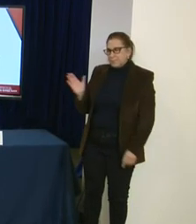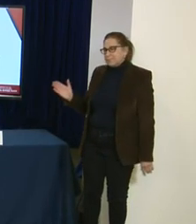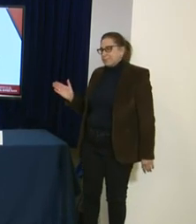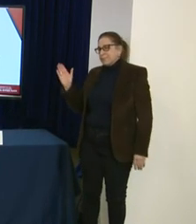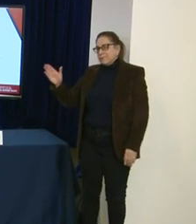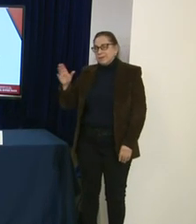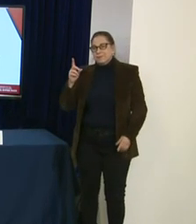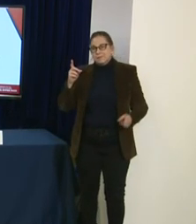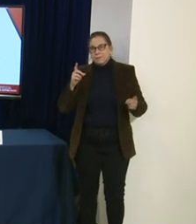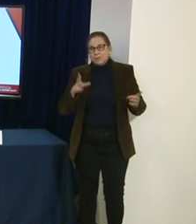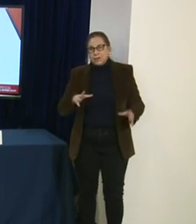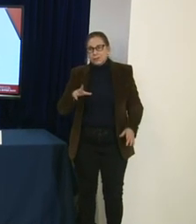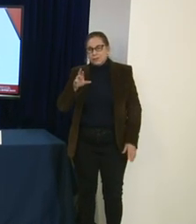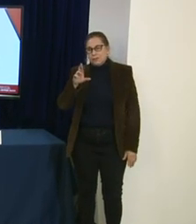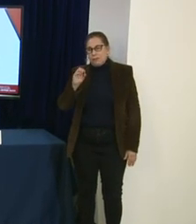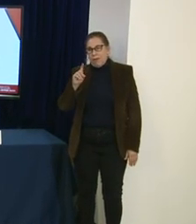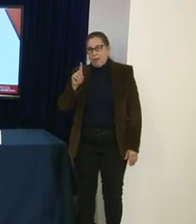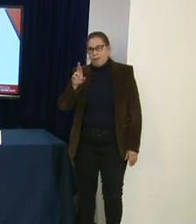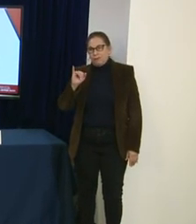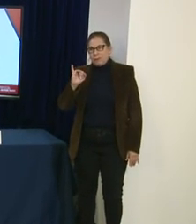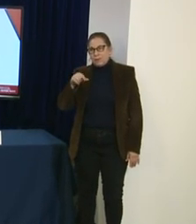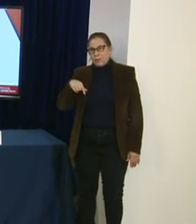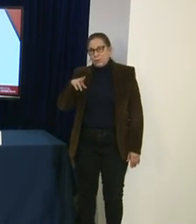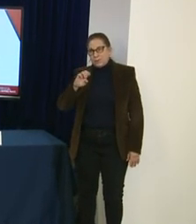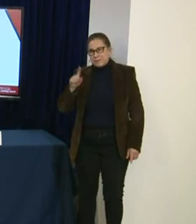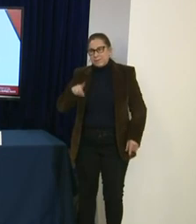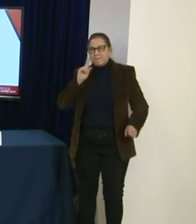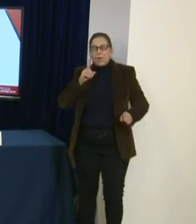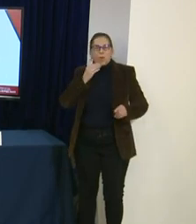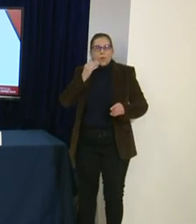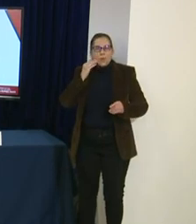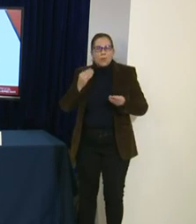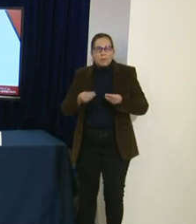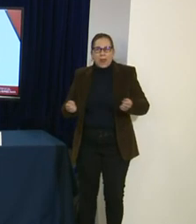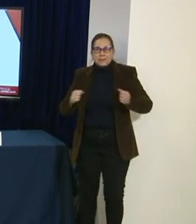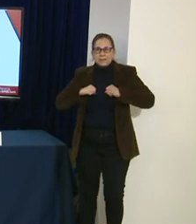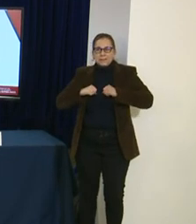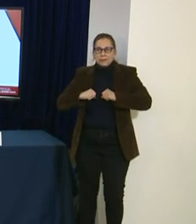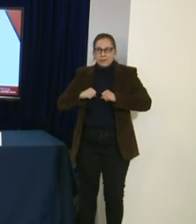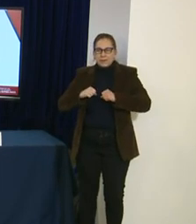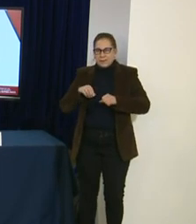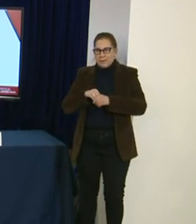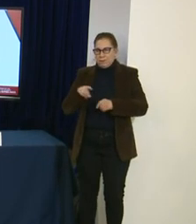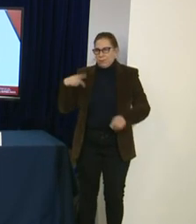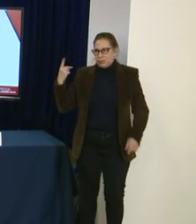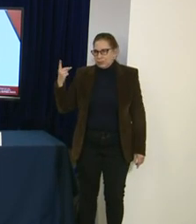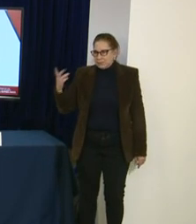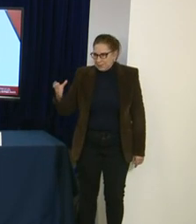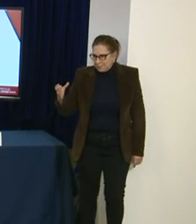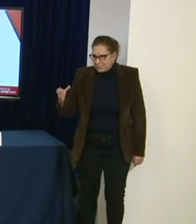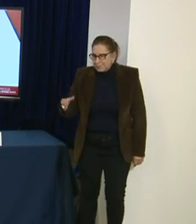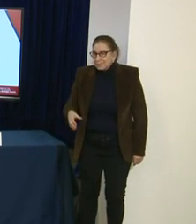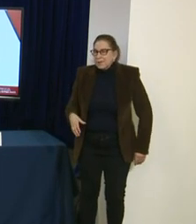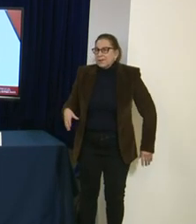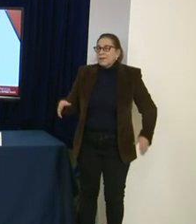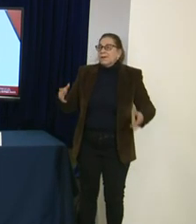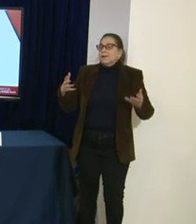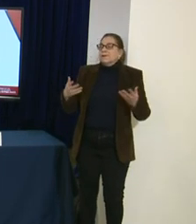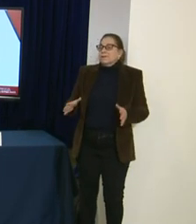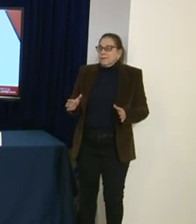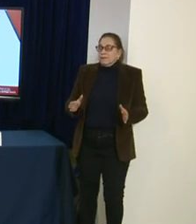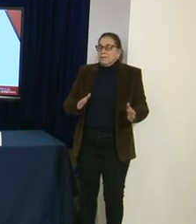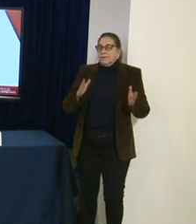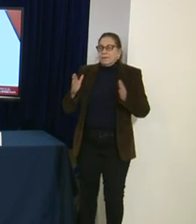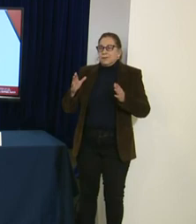the D.C. Homeland Security and Emergency Management Agency. And then Director Laura